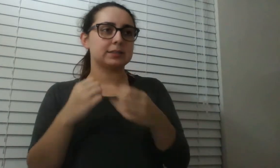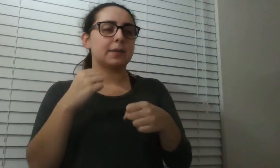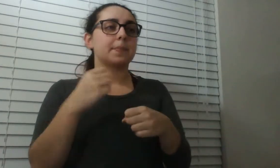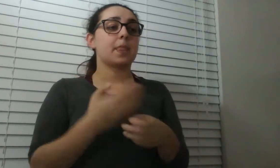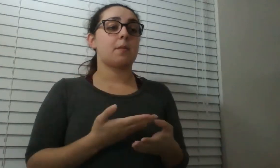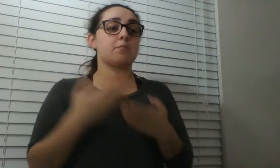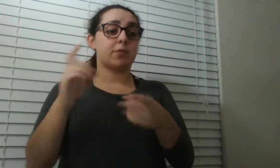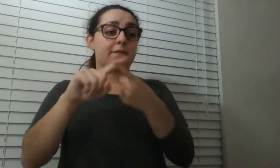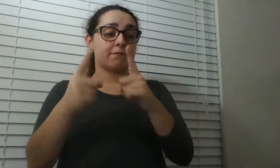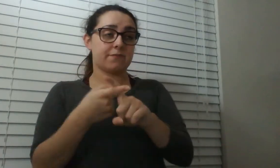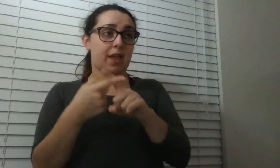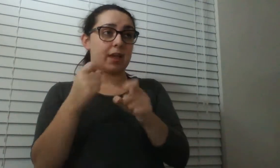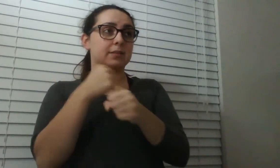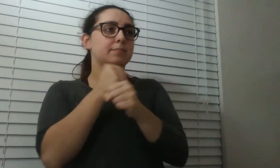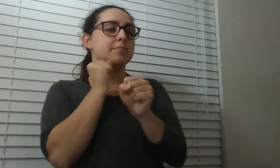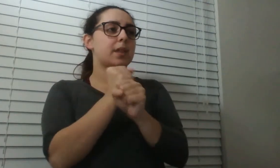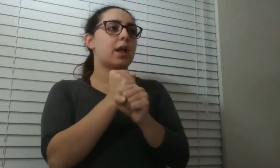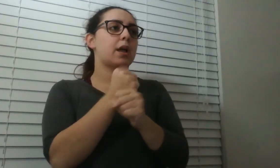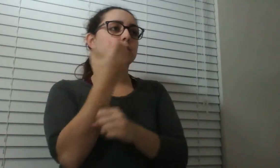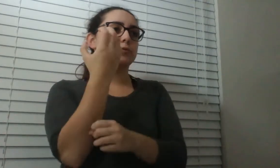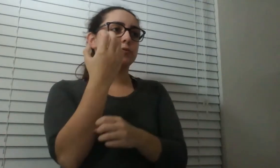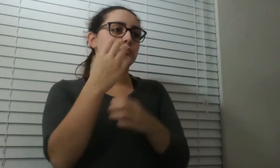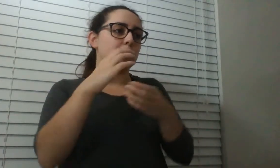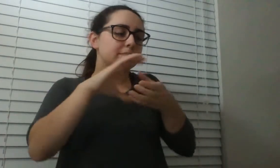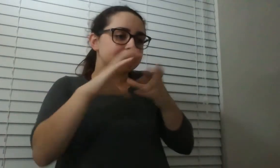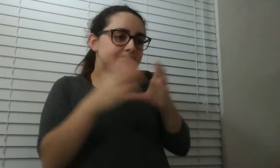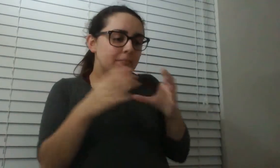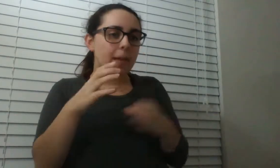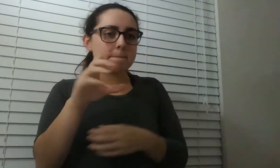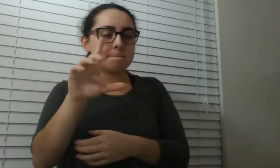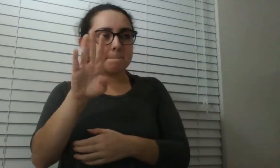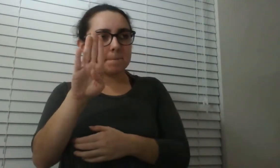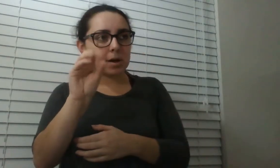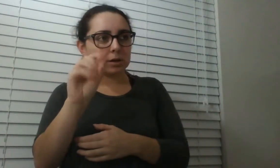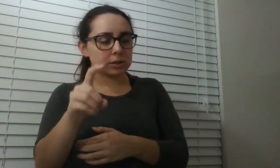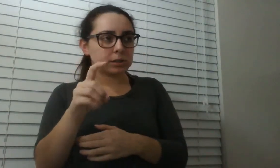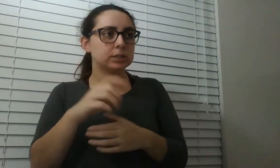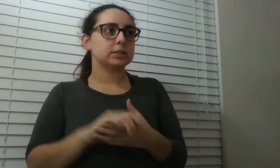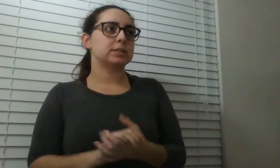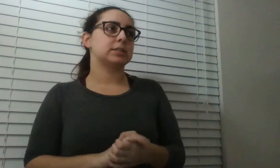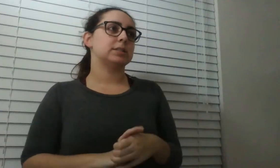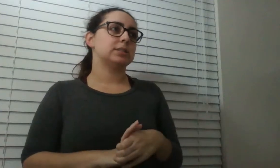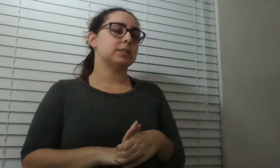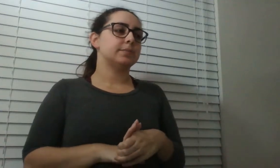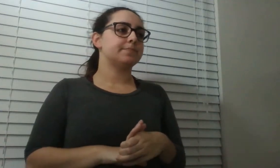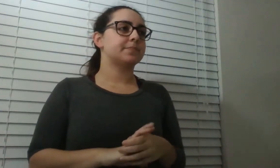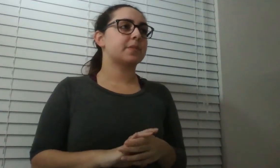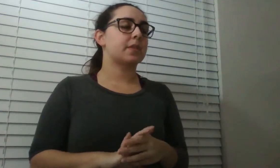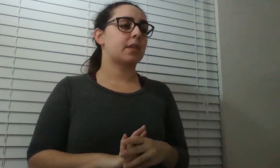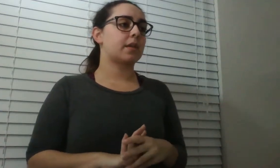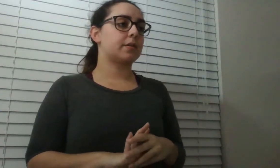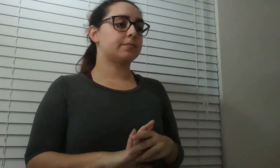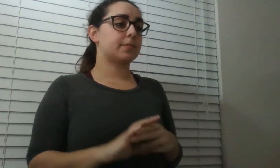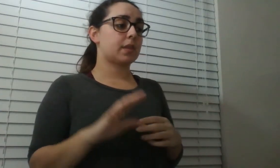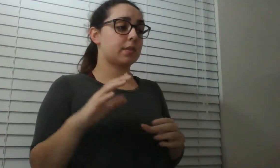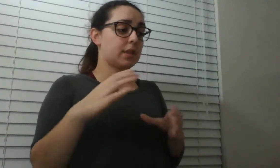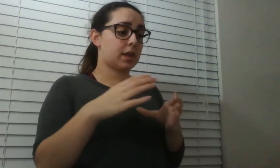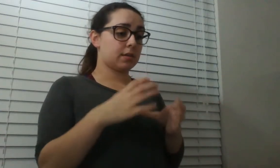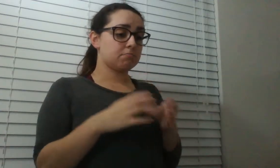story. Yeah, wow. There's this continuity. I find such comfort from that. So it, in turn, holds all these objects that have